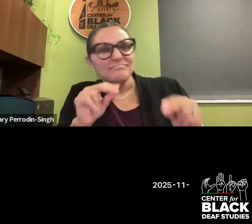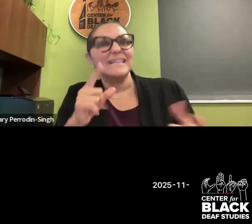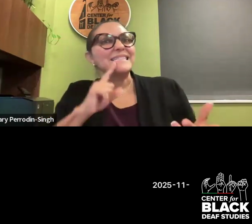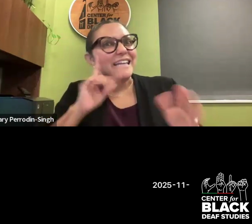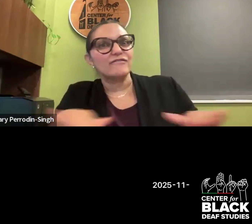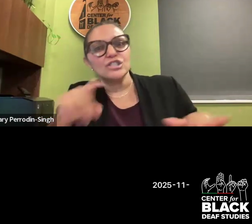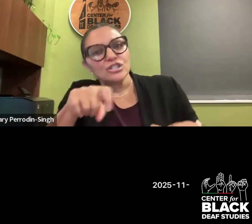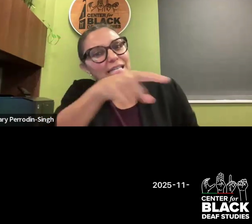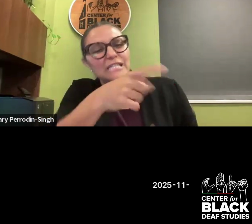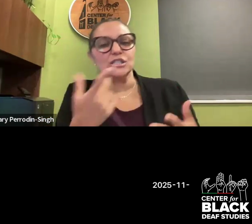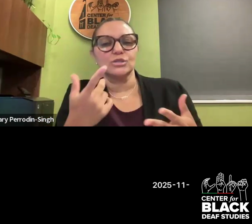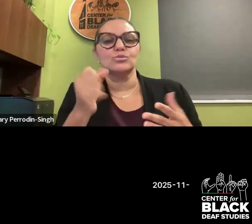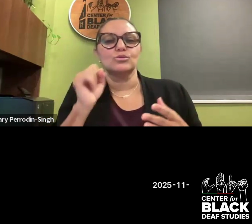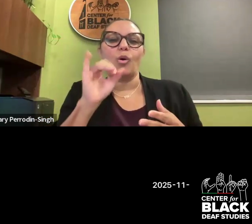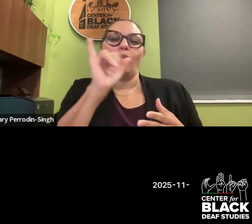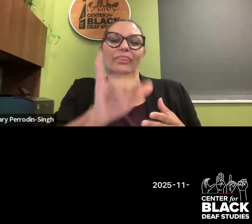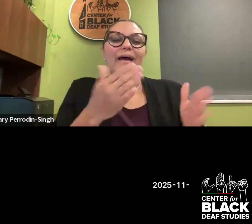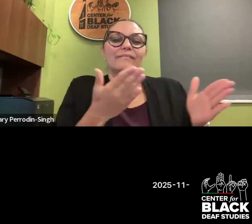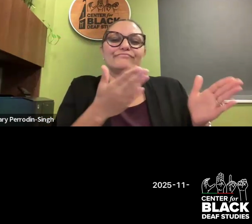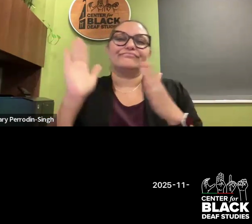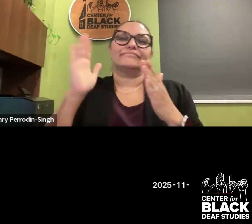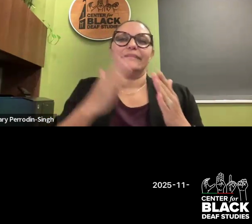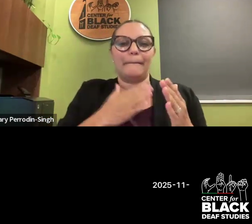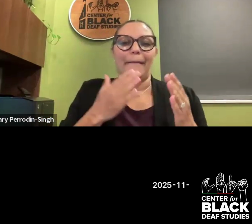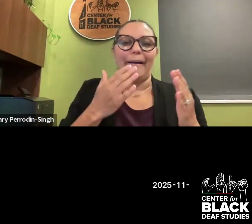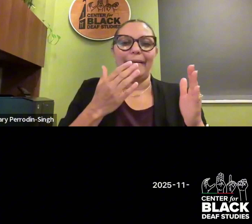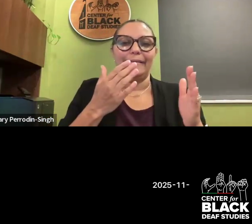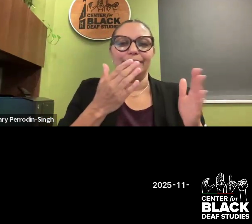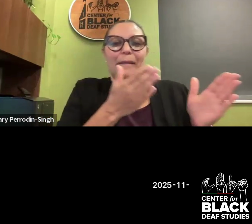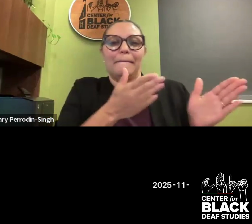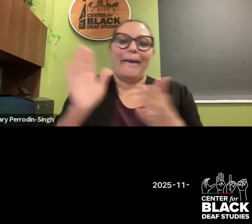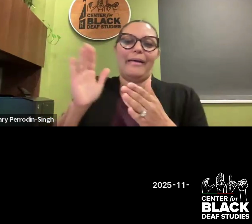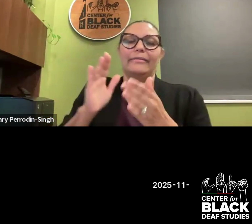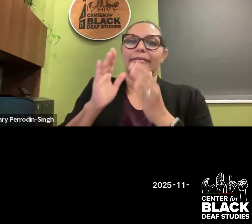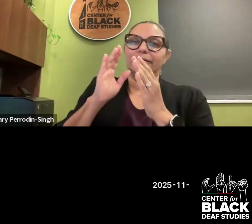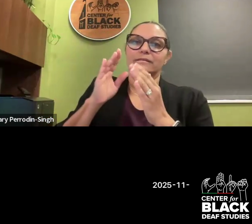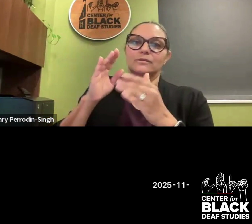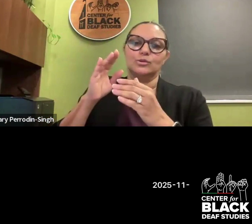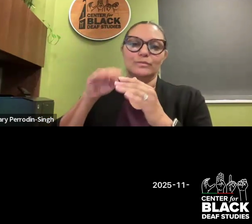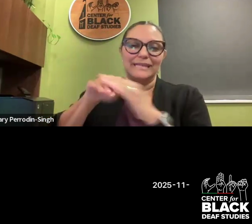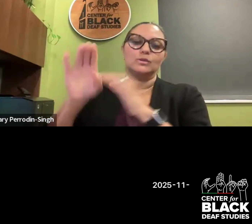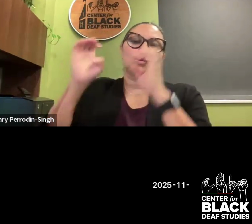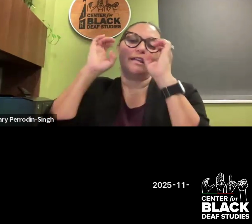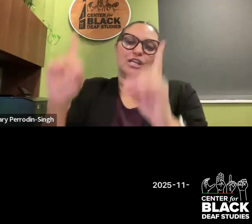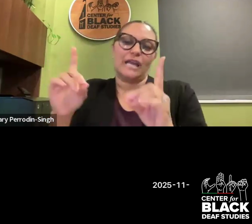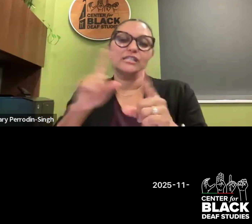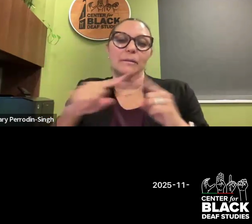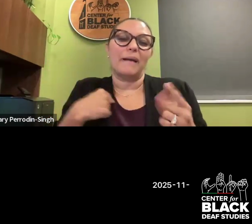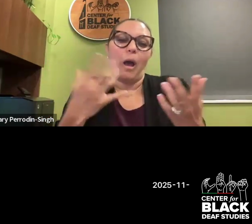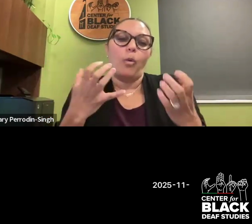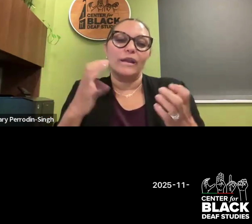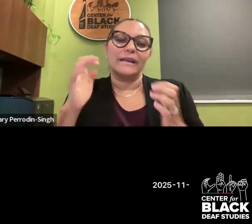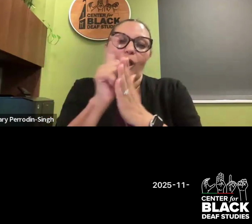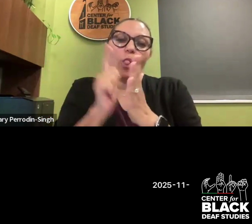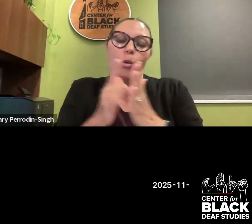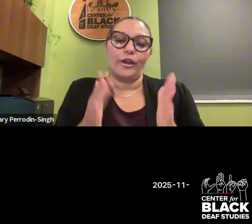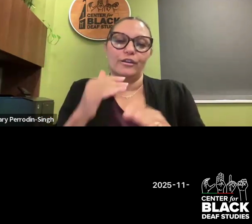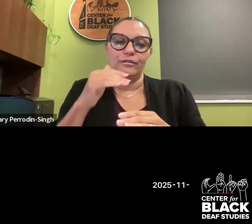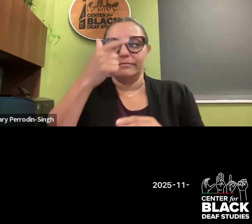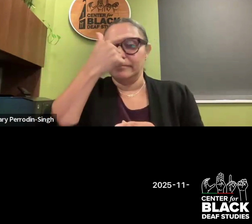needs role models. And even though she was hearing, she really had that passion and really saw that the community could benefit from someone